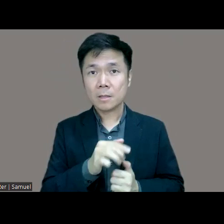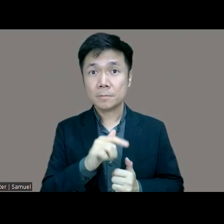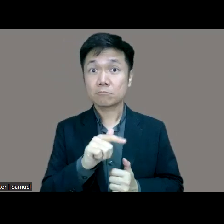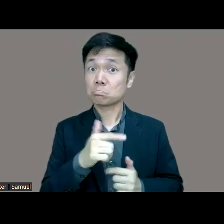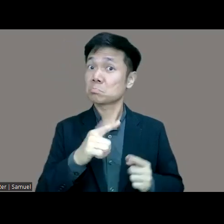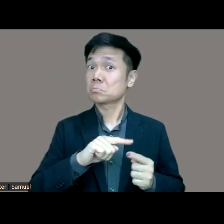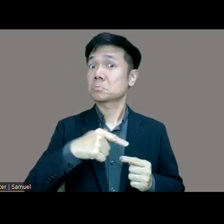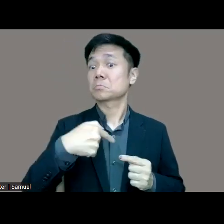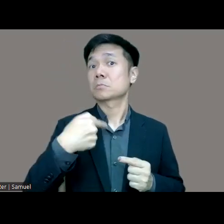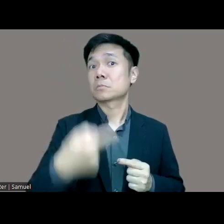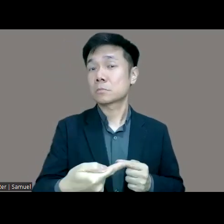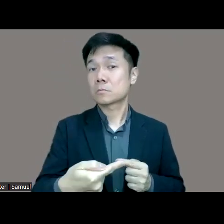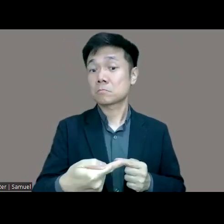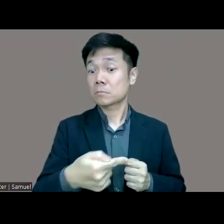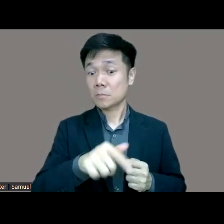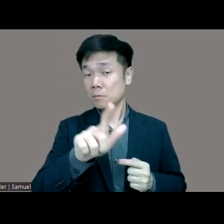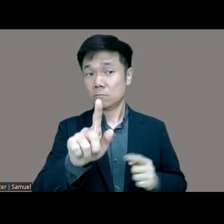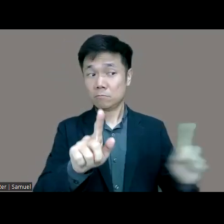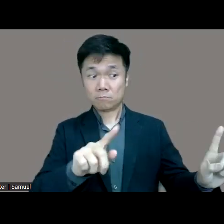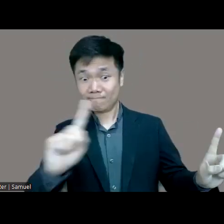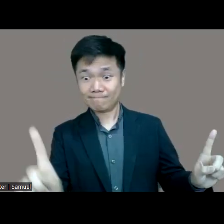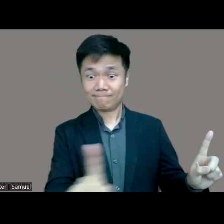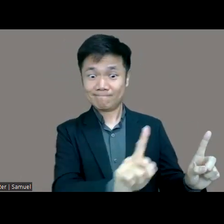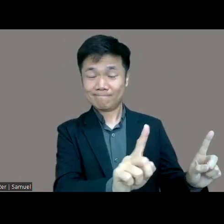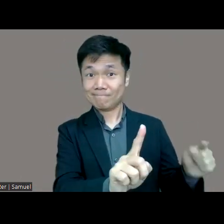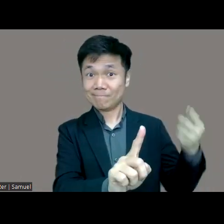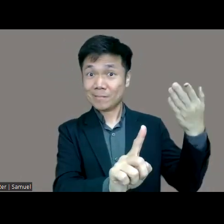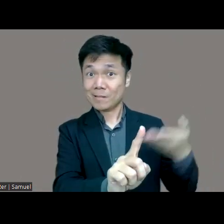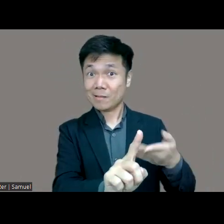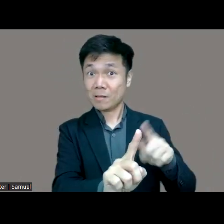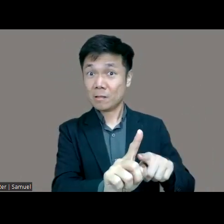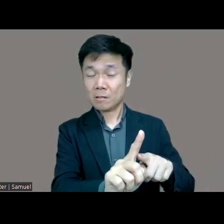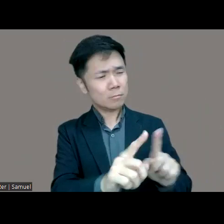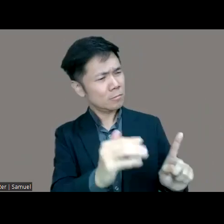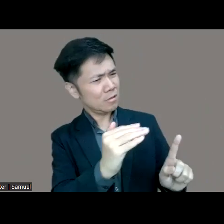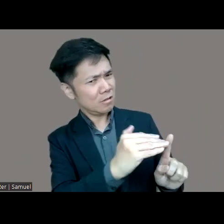can make claim on his behalf coming to UNHCR,